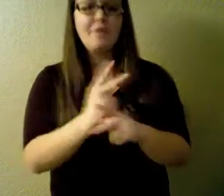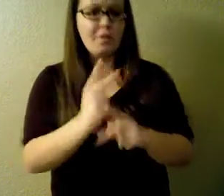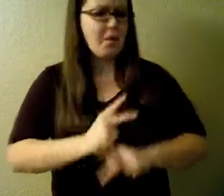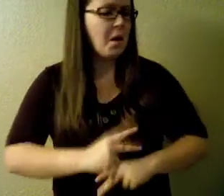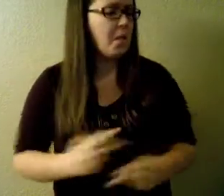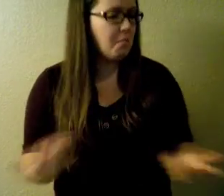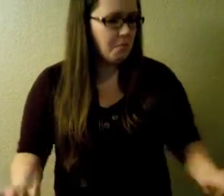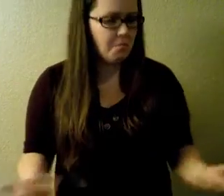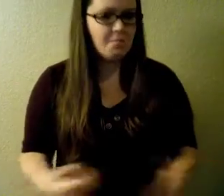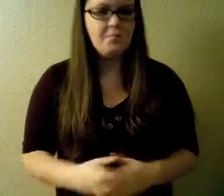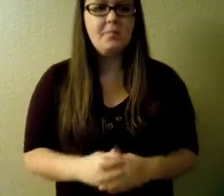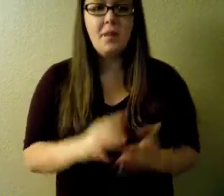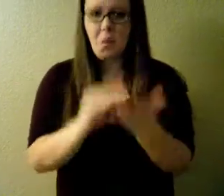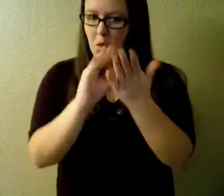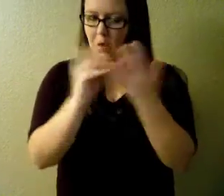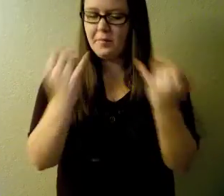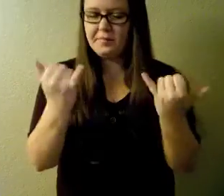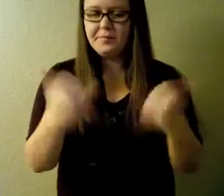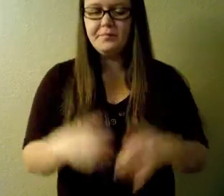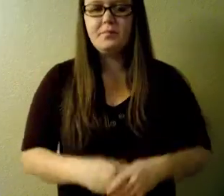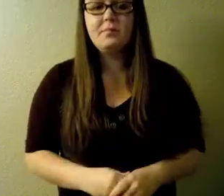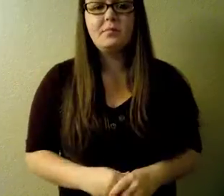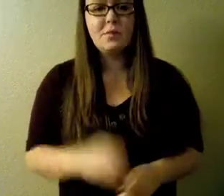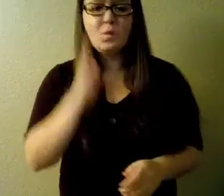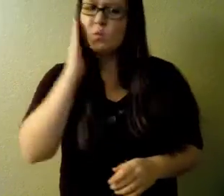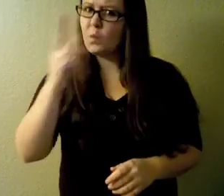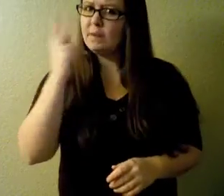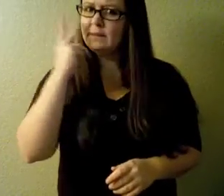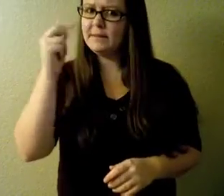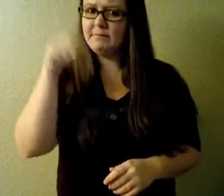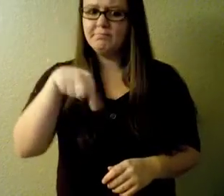into the higher grades in school. Say 20%